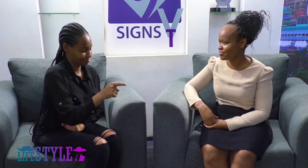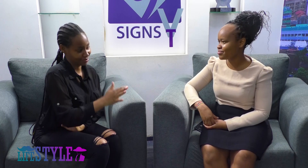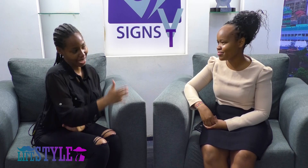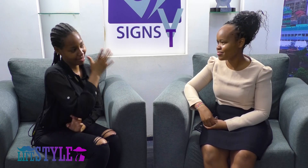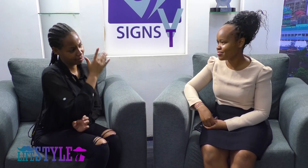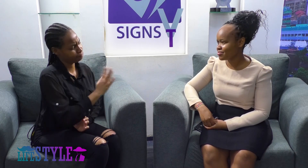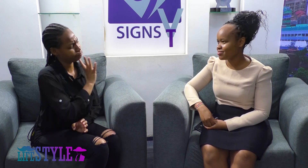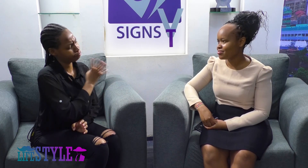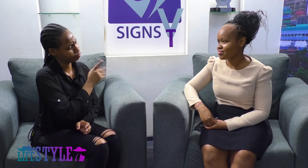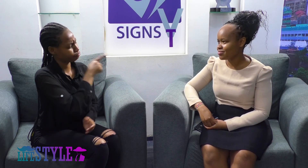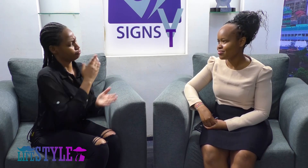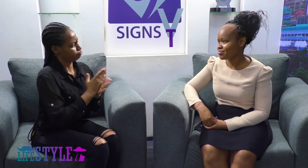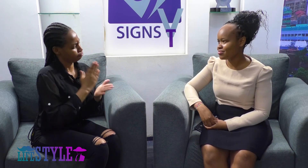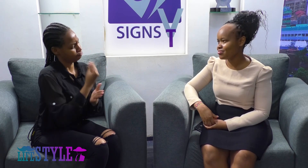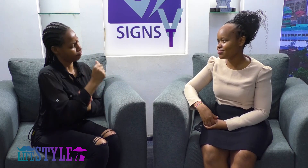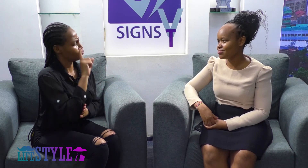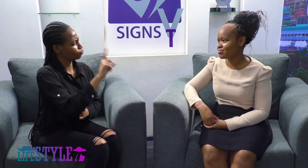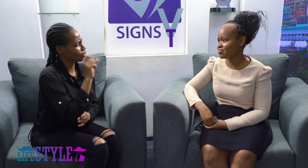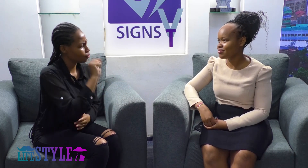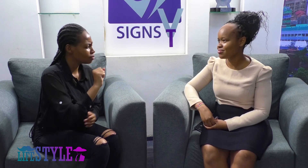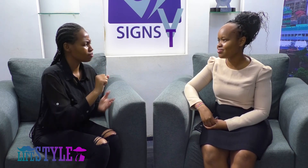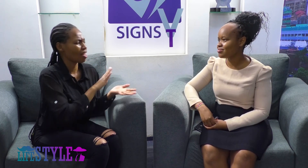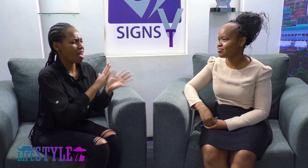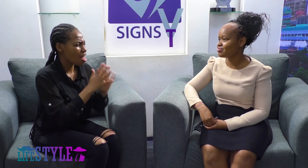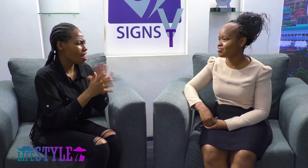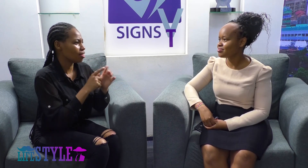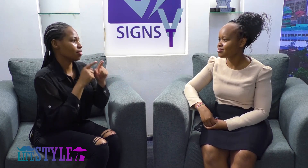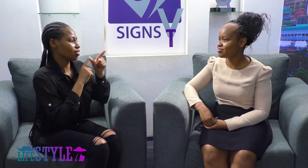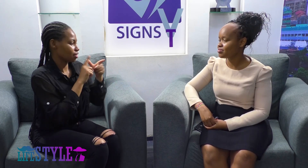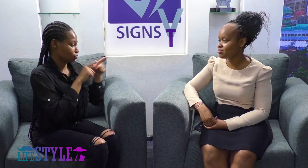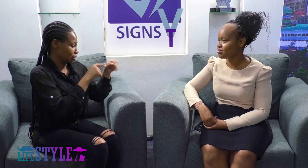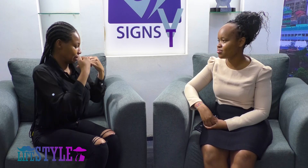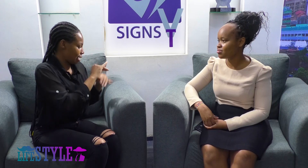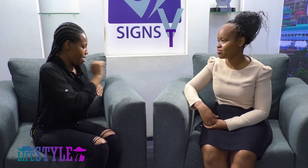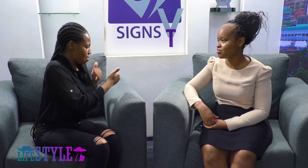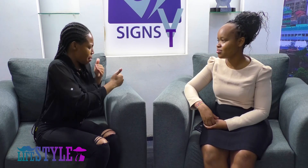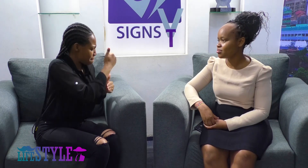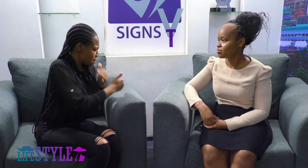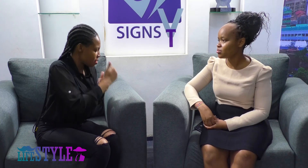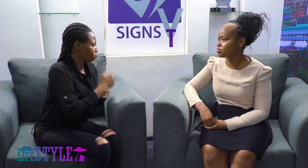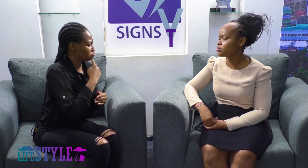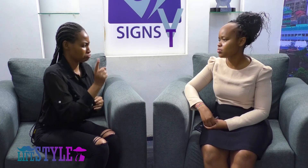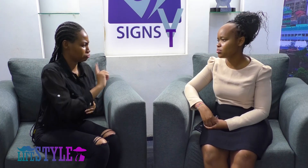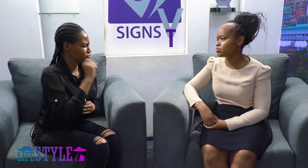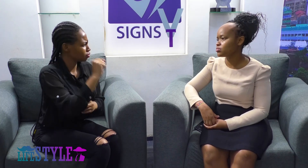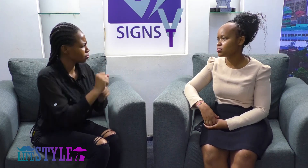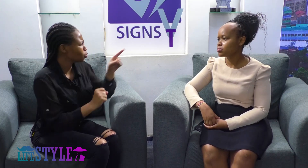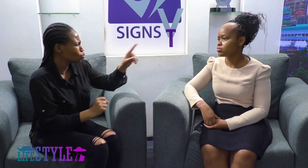When the men and the tout give you some fake stories, then you try and really